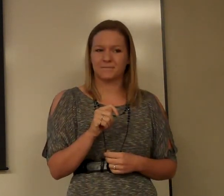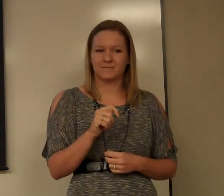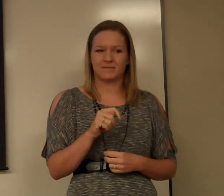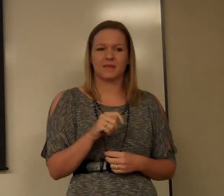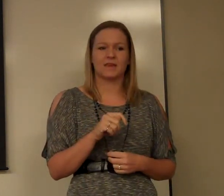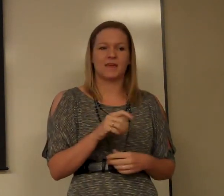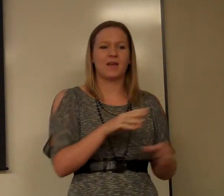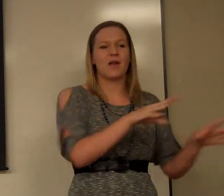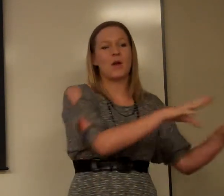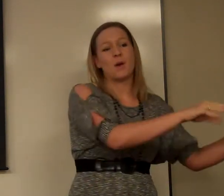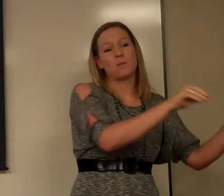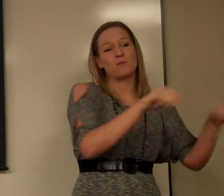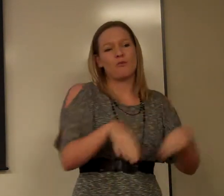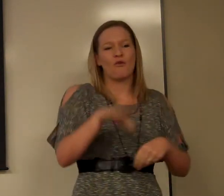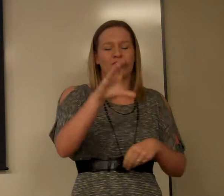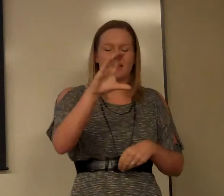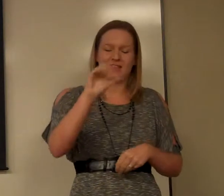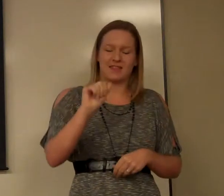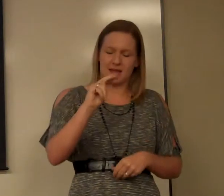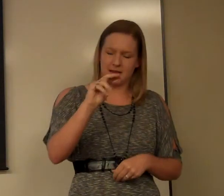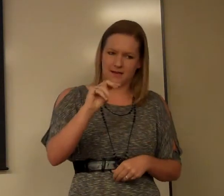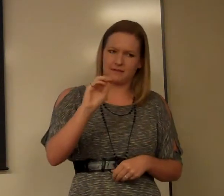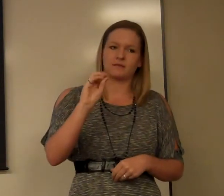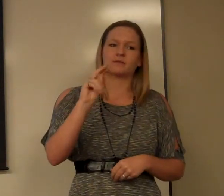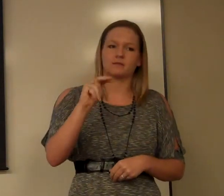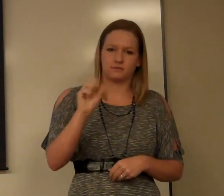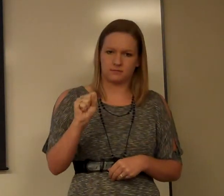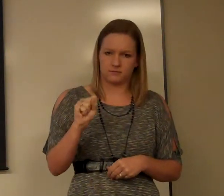for the cannons.